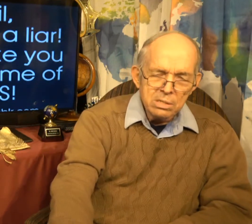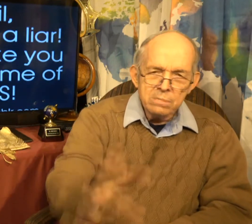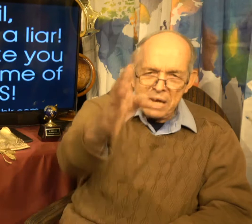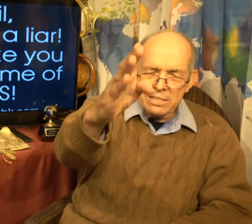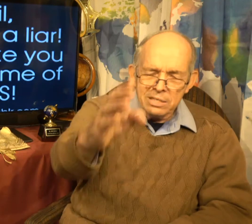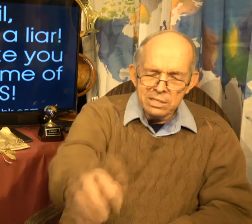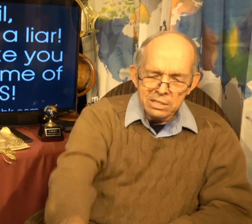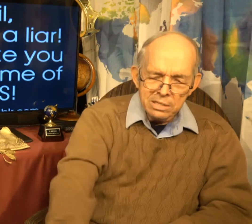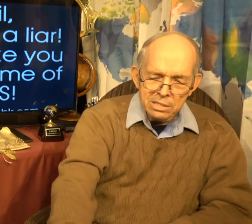Man,